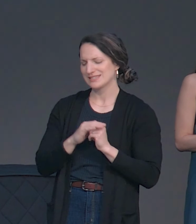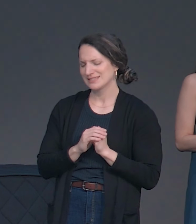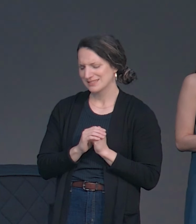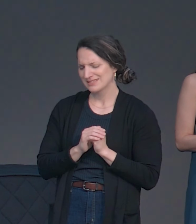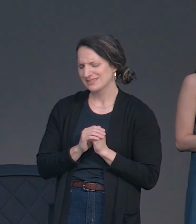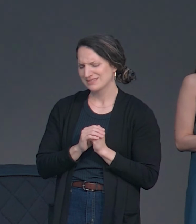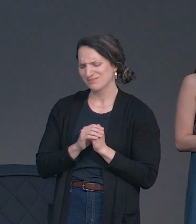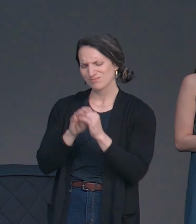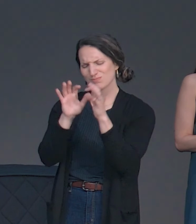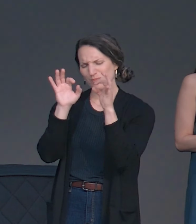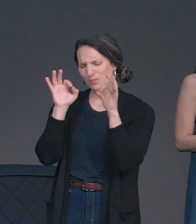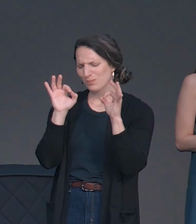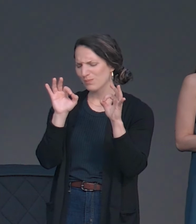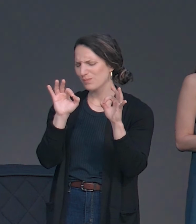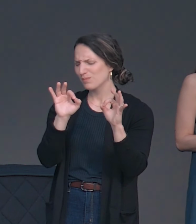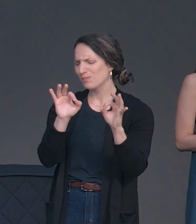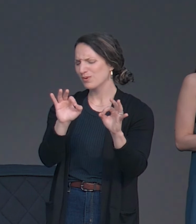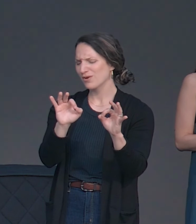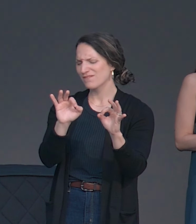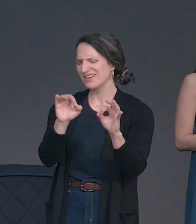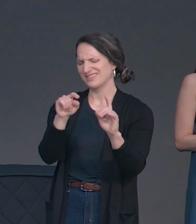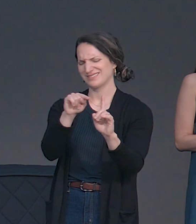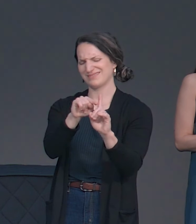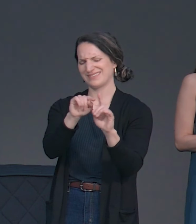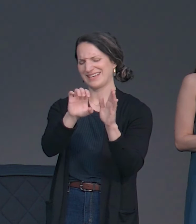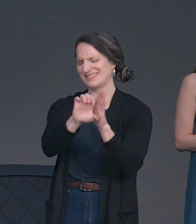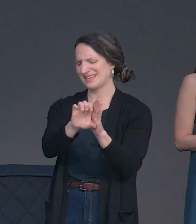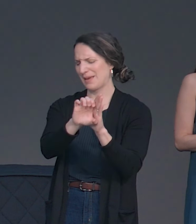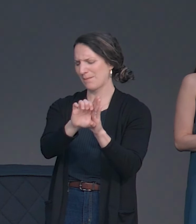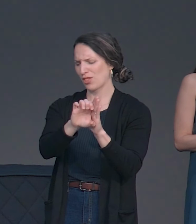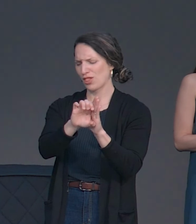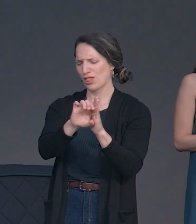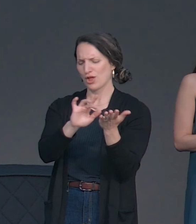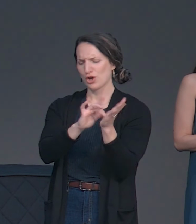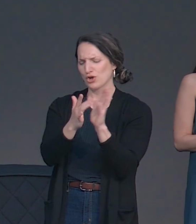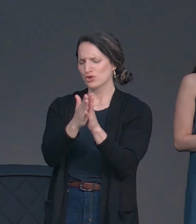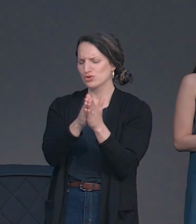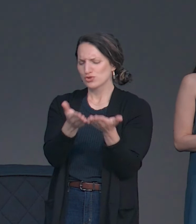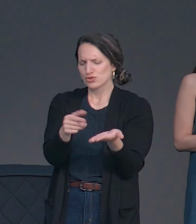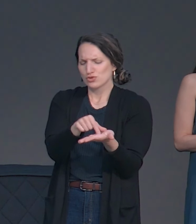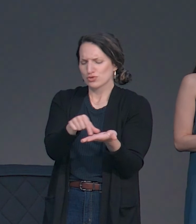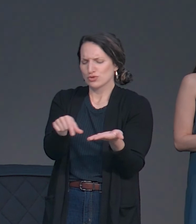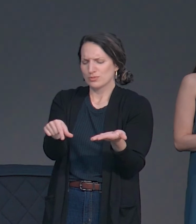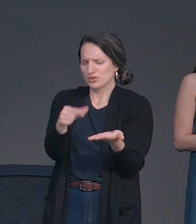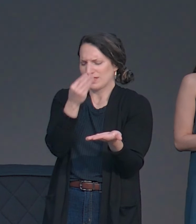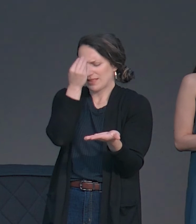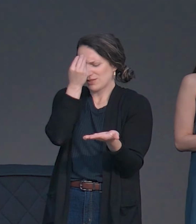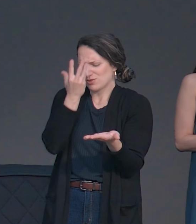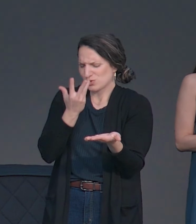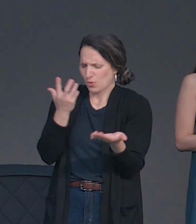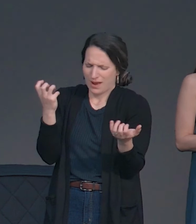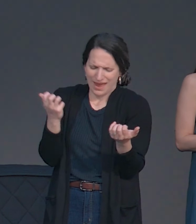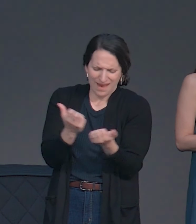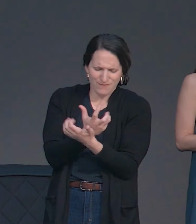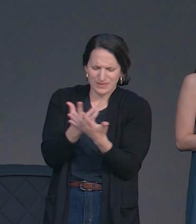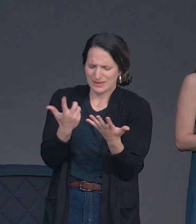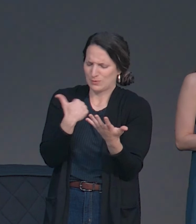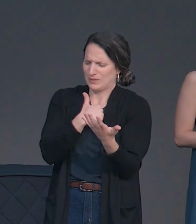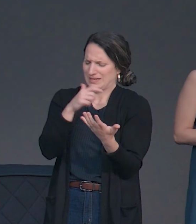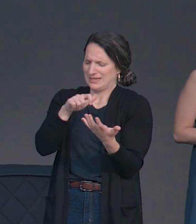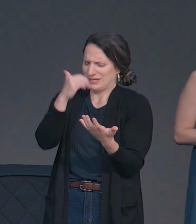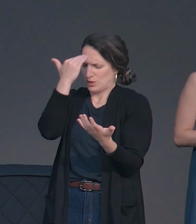how perfect an example and how Scripture gives us every element that we need to know so that we